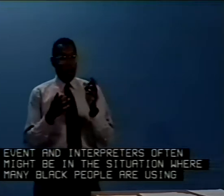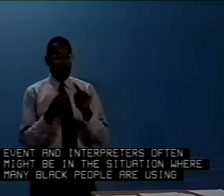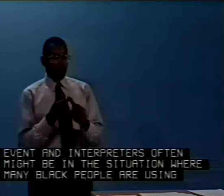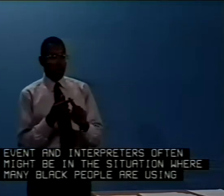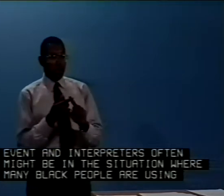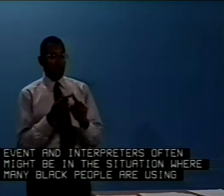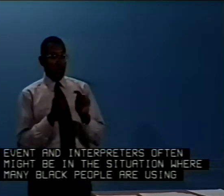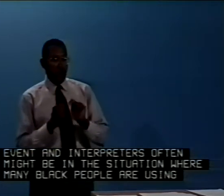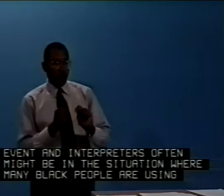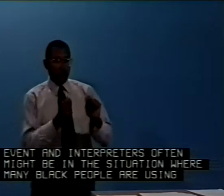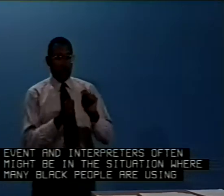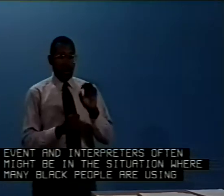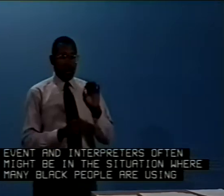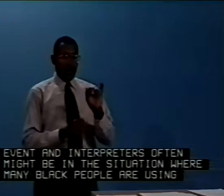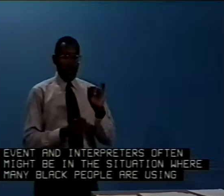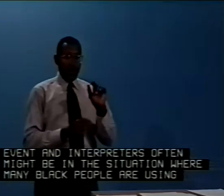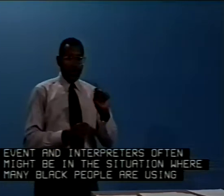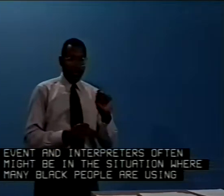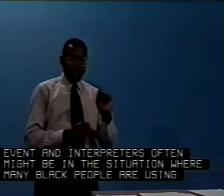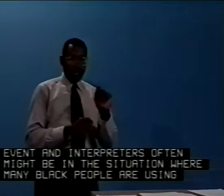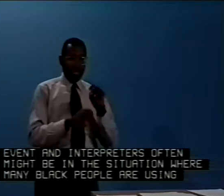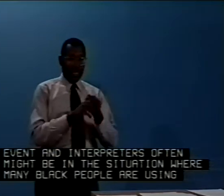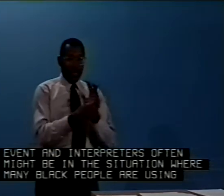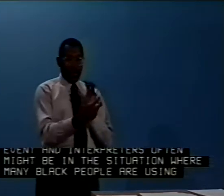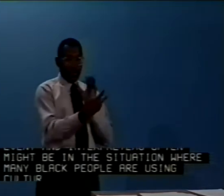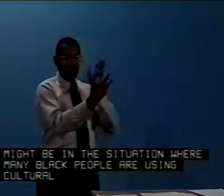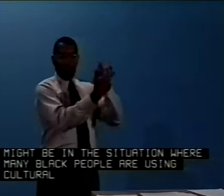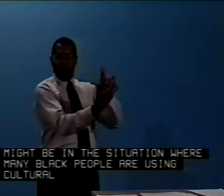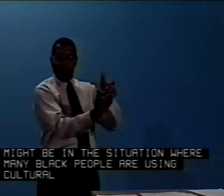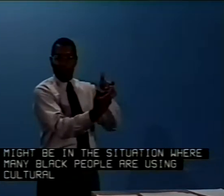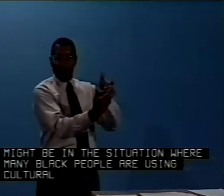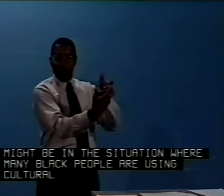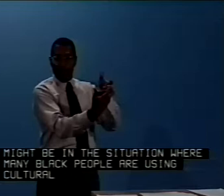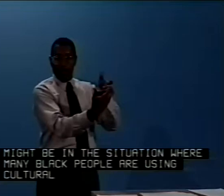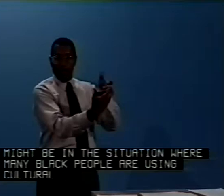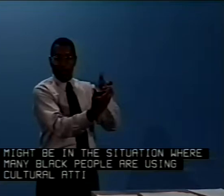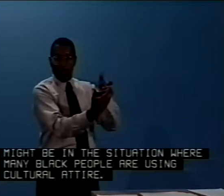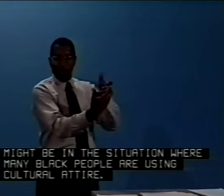And the interpreter might be tempted to fit in